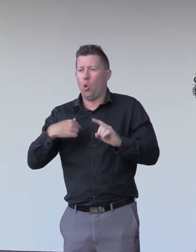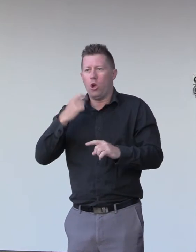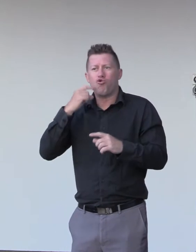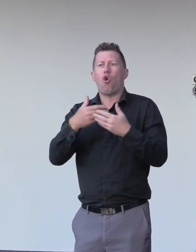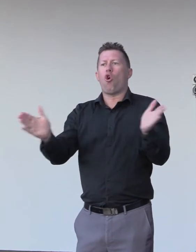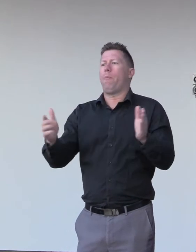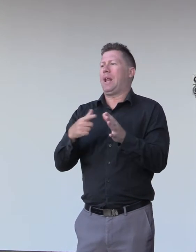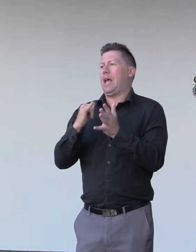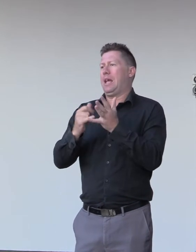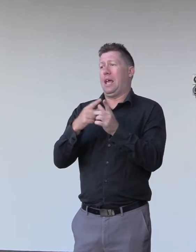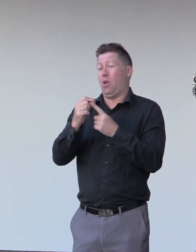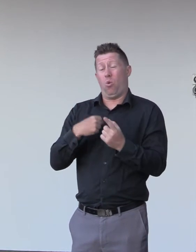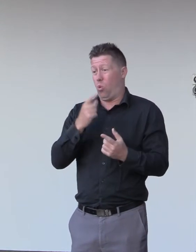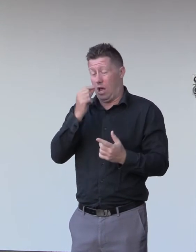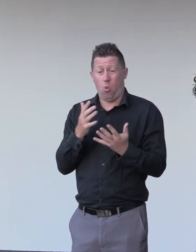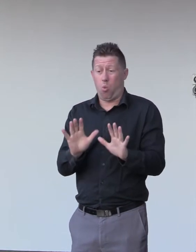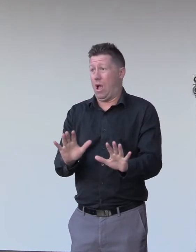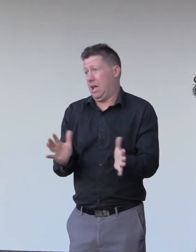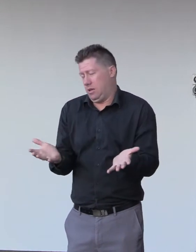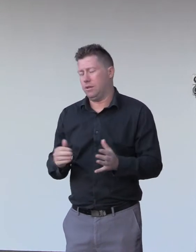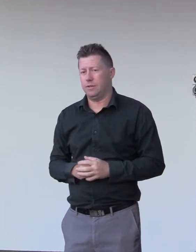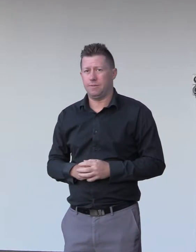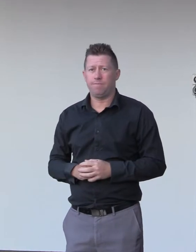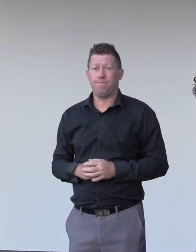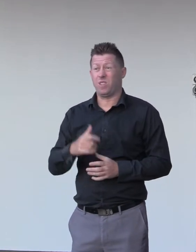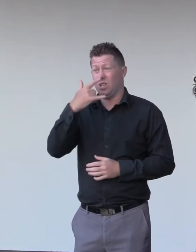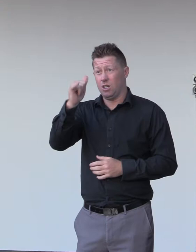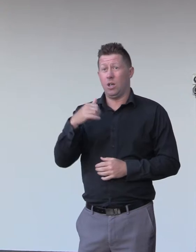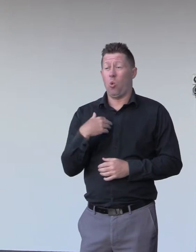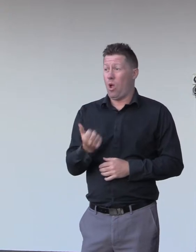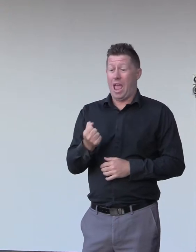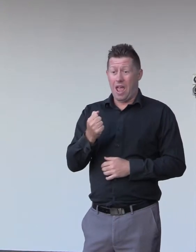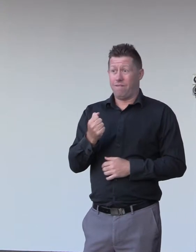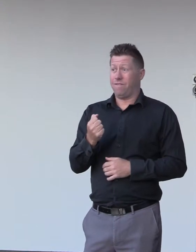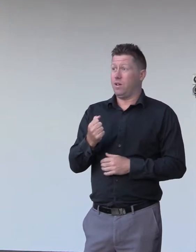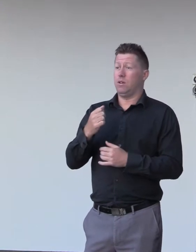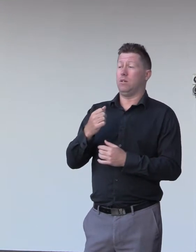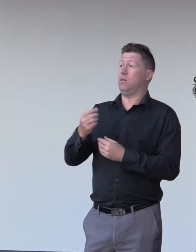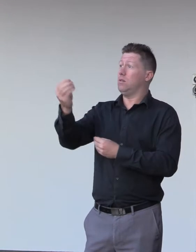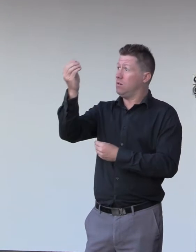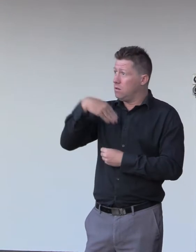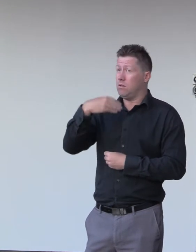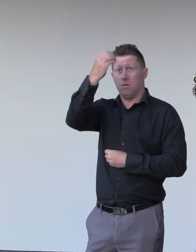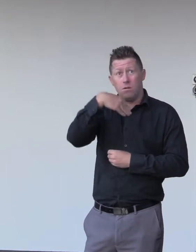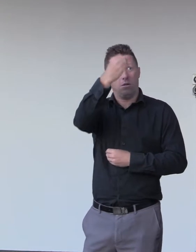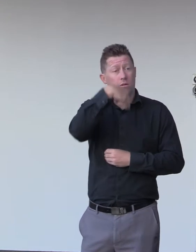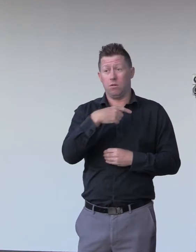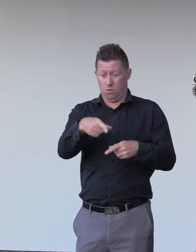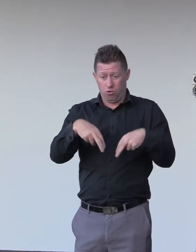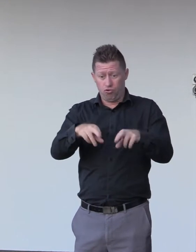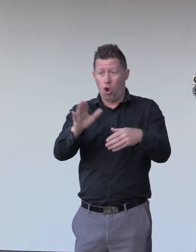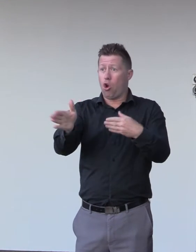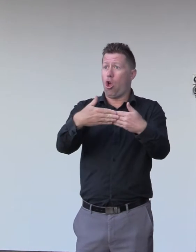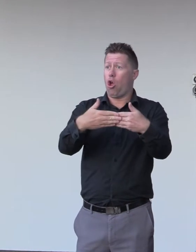can. Unfortunately, we've had reports of some motorists disobeying road closure signs,